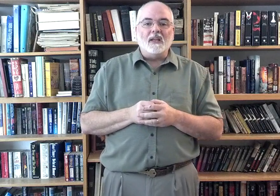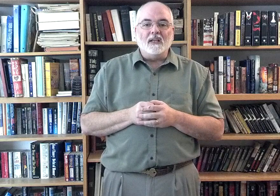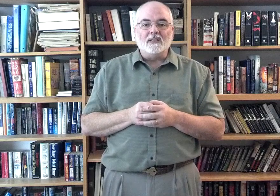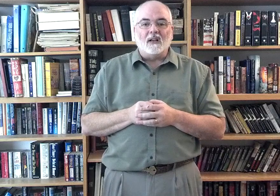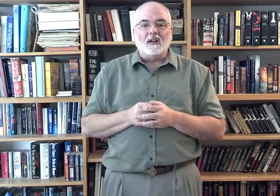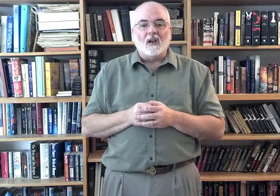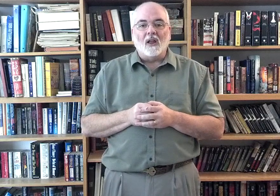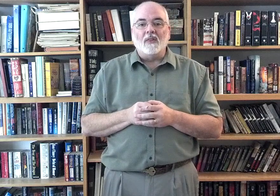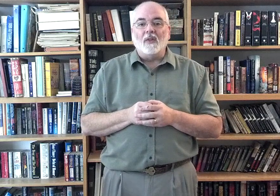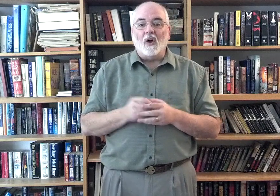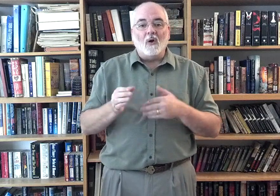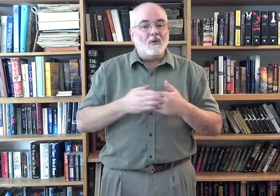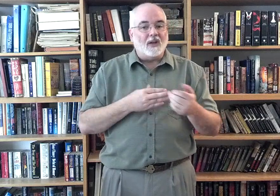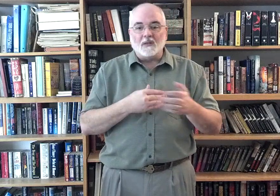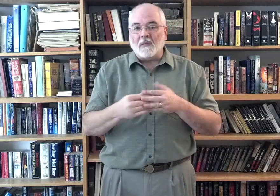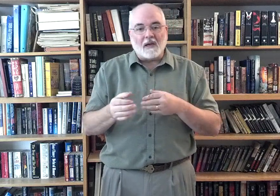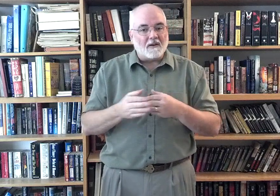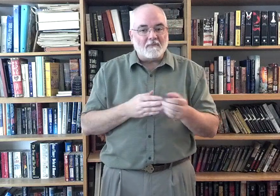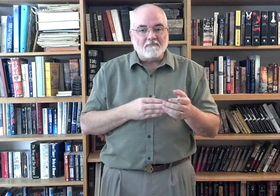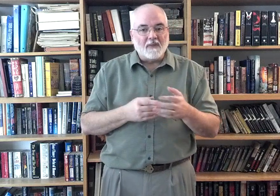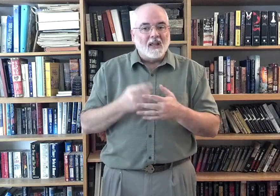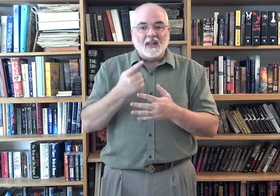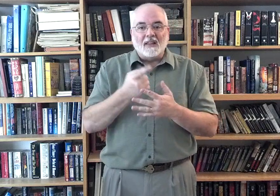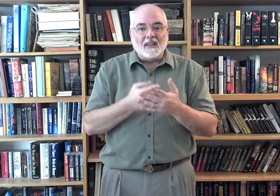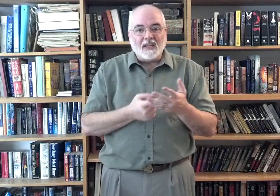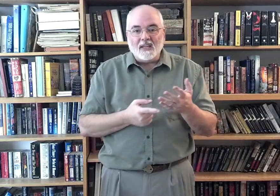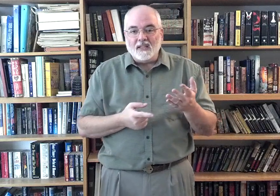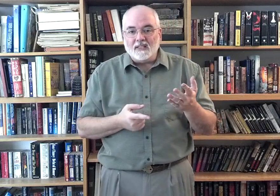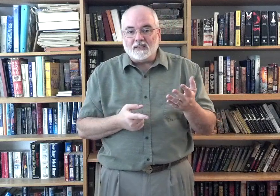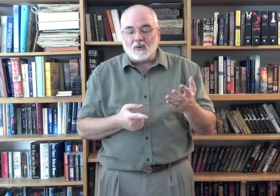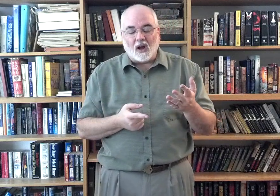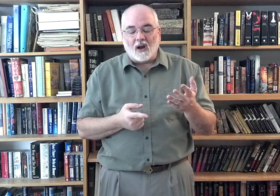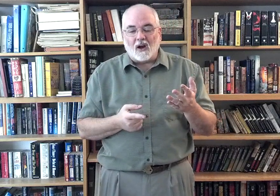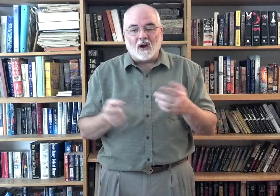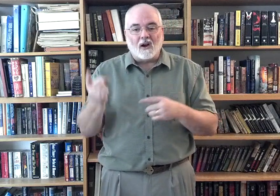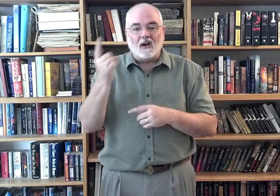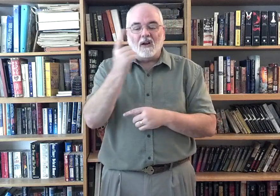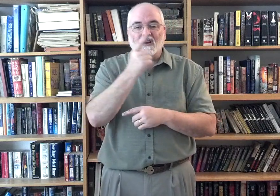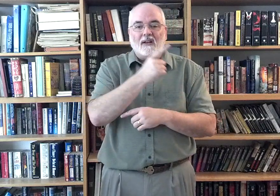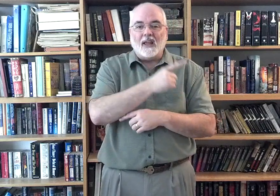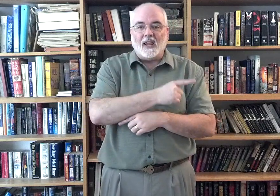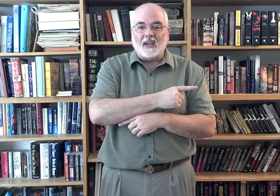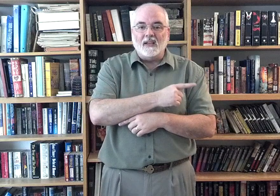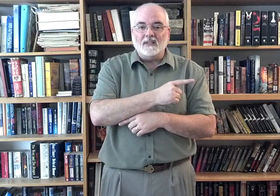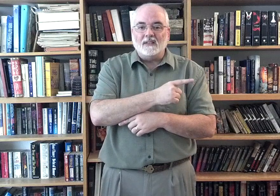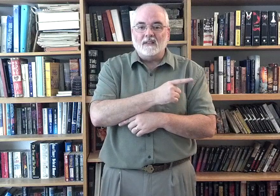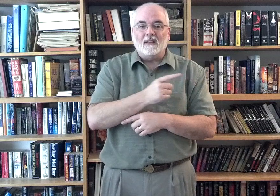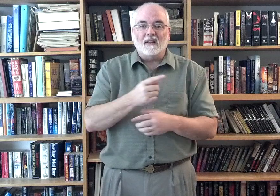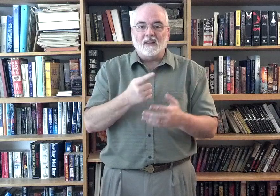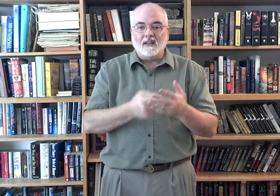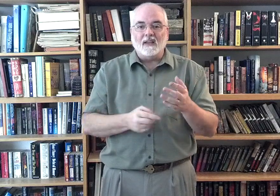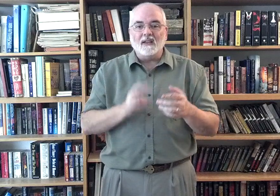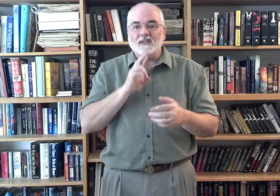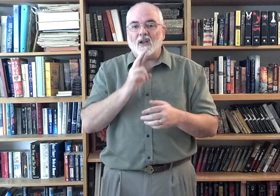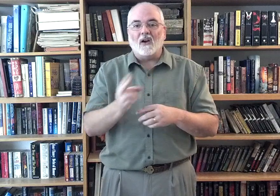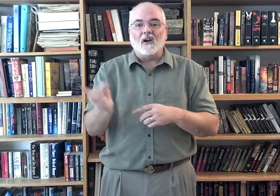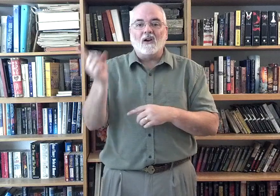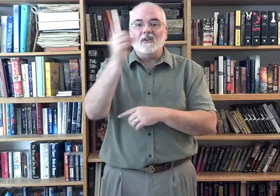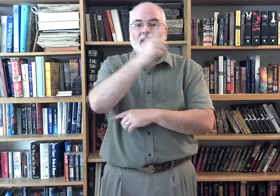These, and though, doesn't matter. These are days. These are